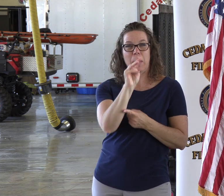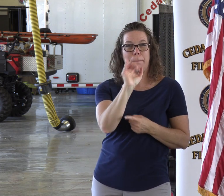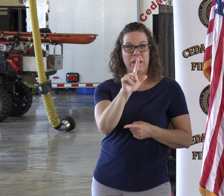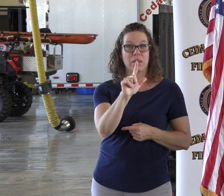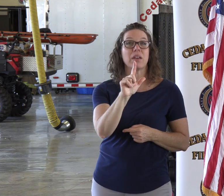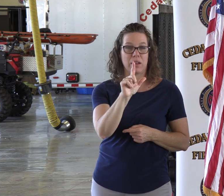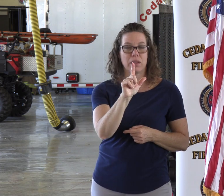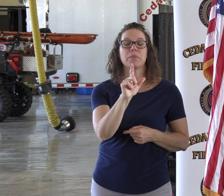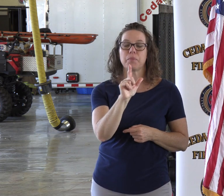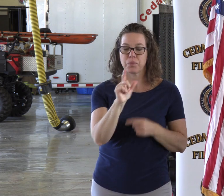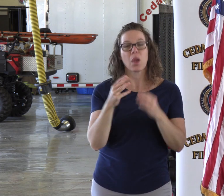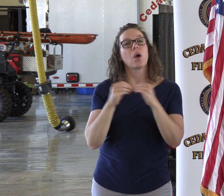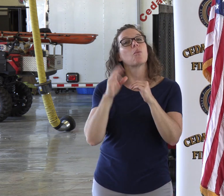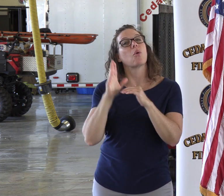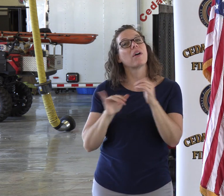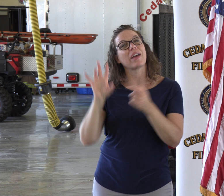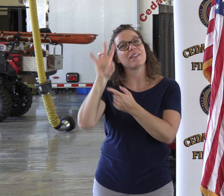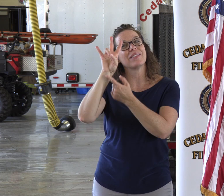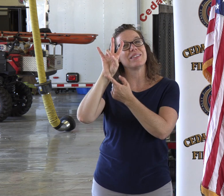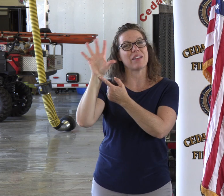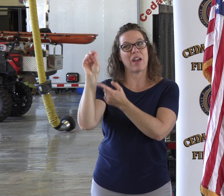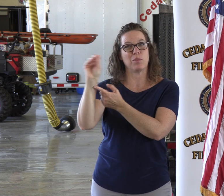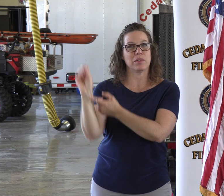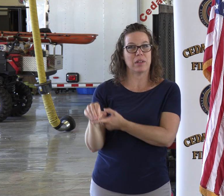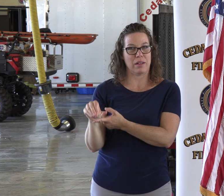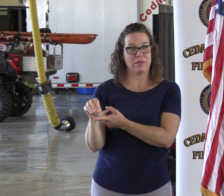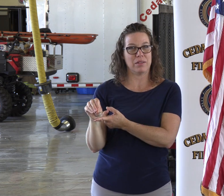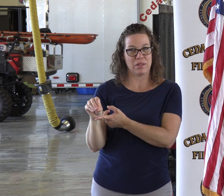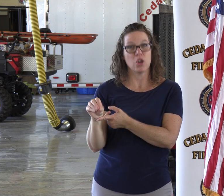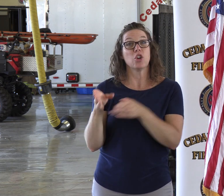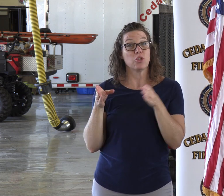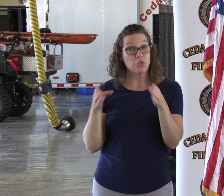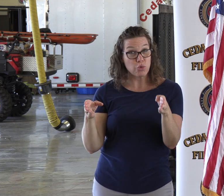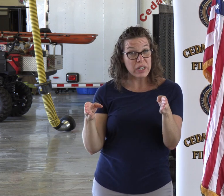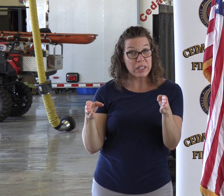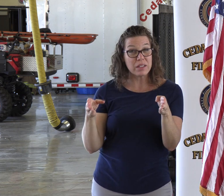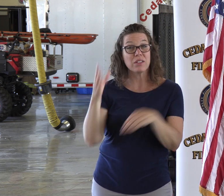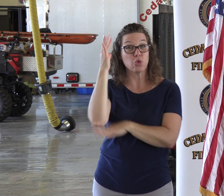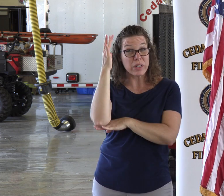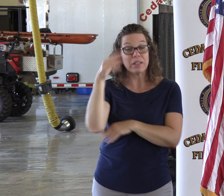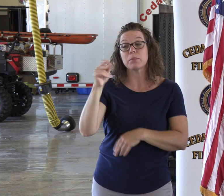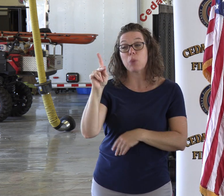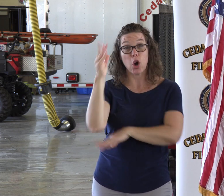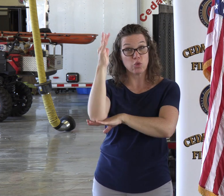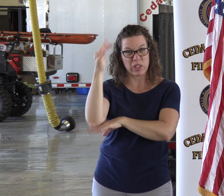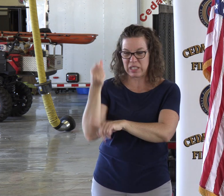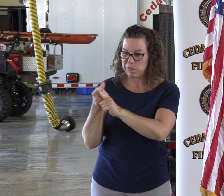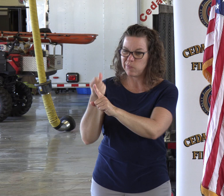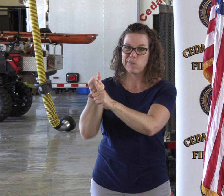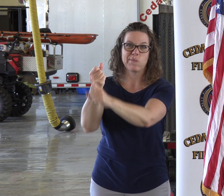million. More than 75% of street and park trees were impacted.